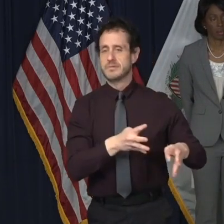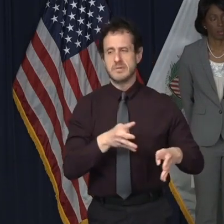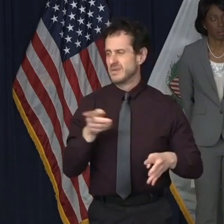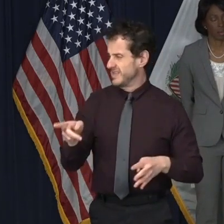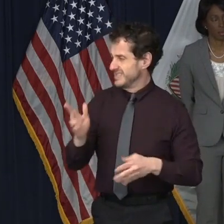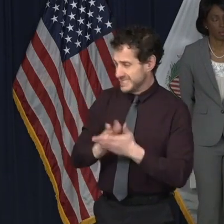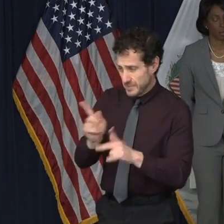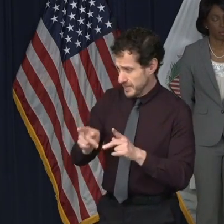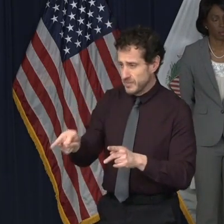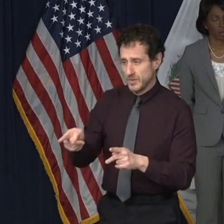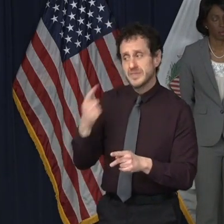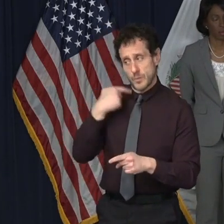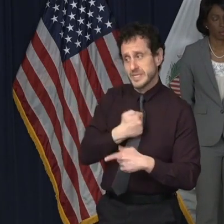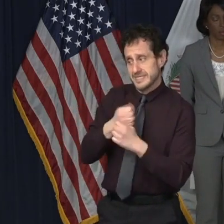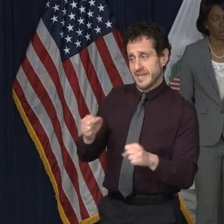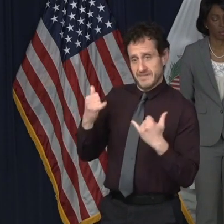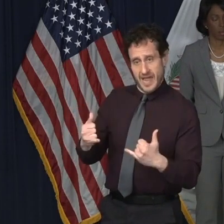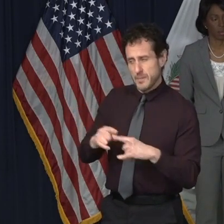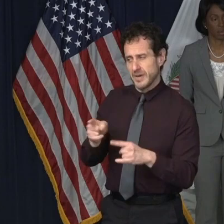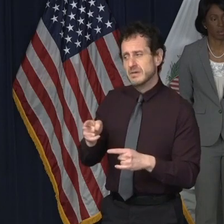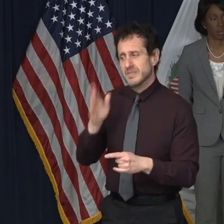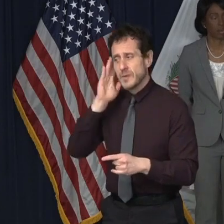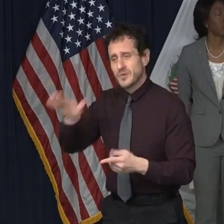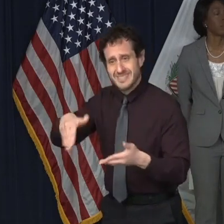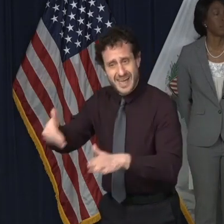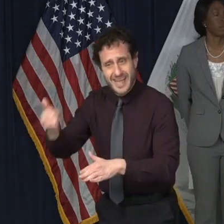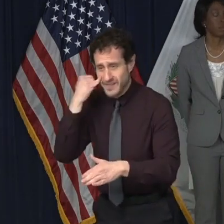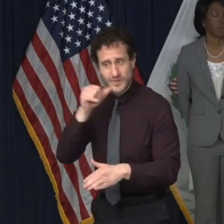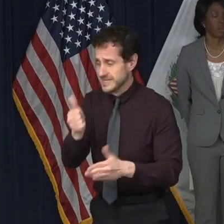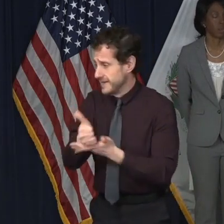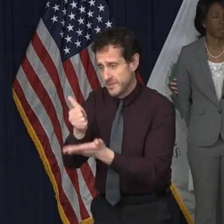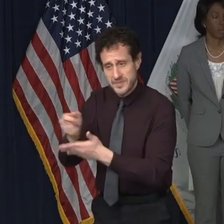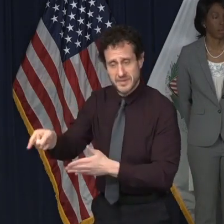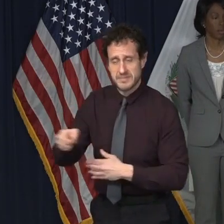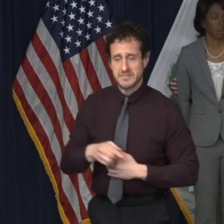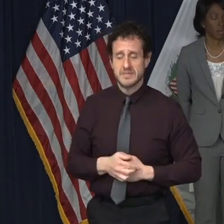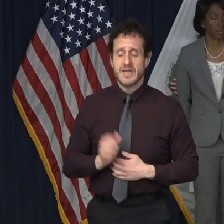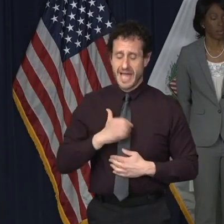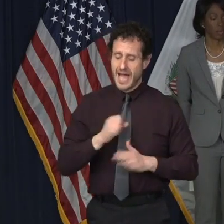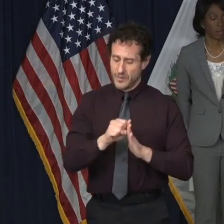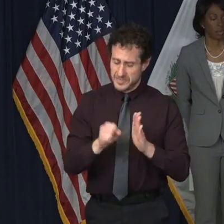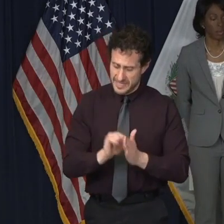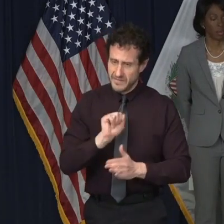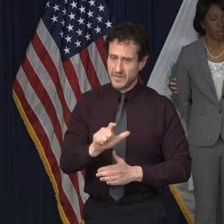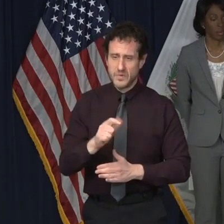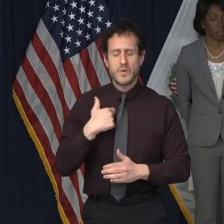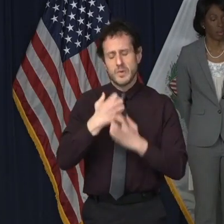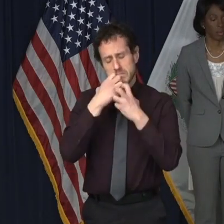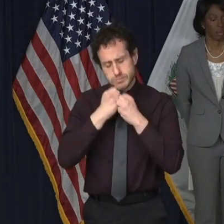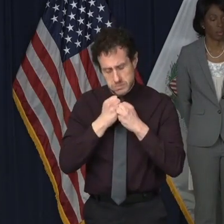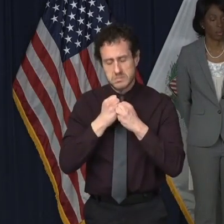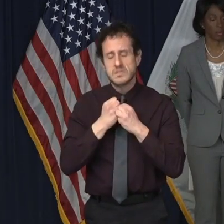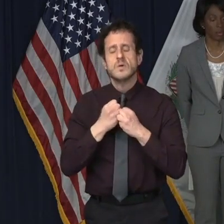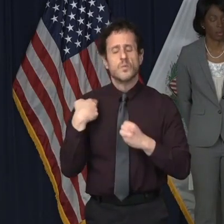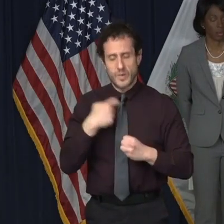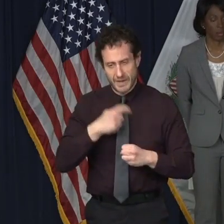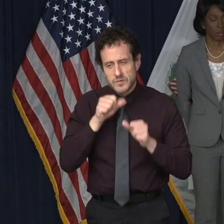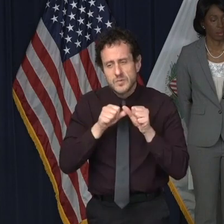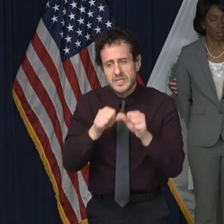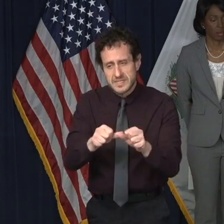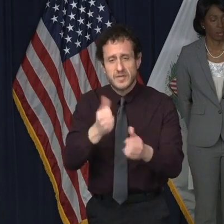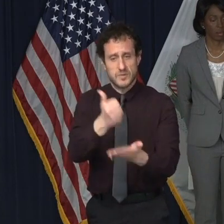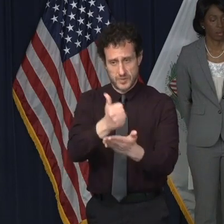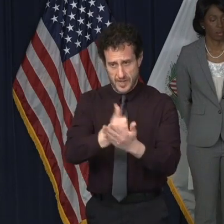ever make me allow such a scenario for our state, our beloved state of Illinois. So the